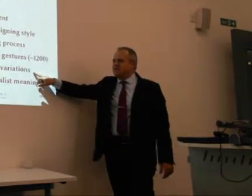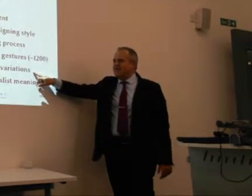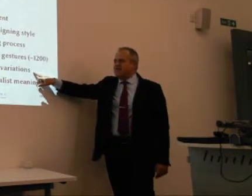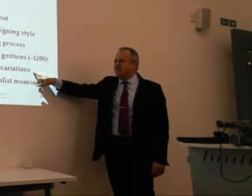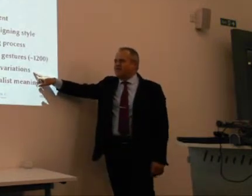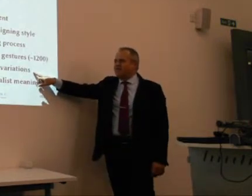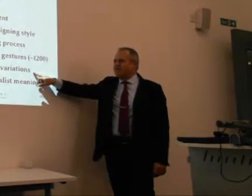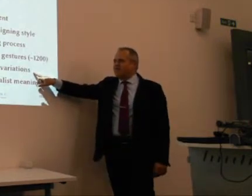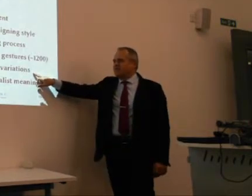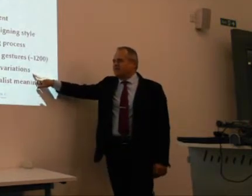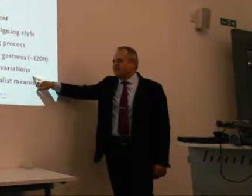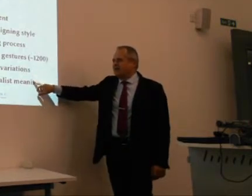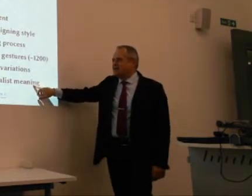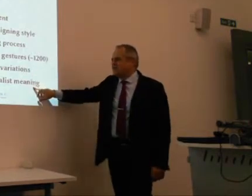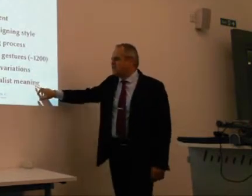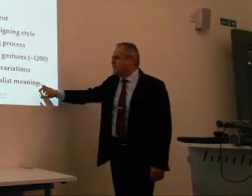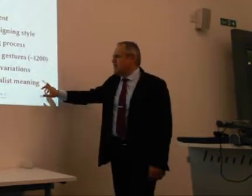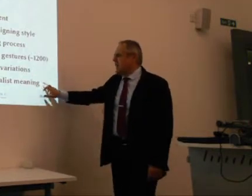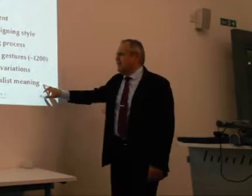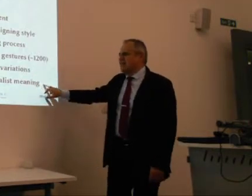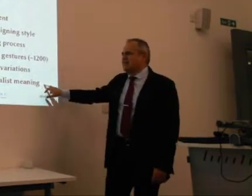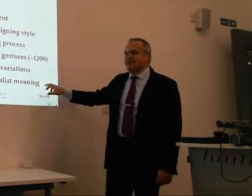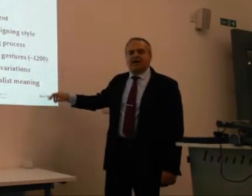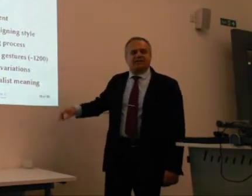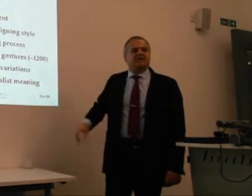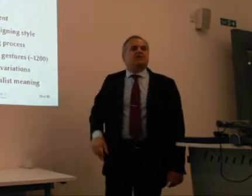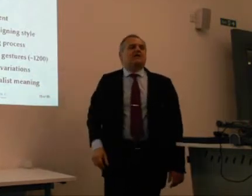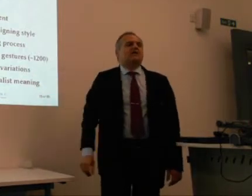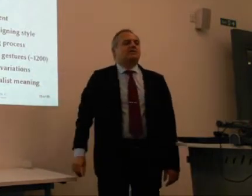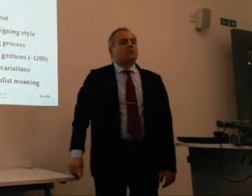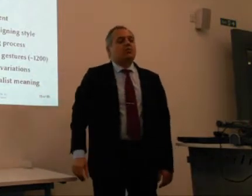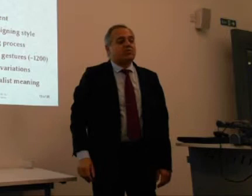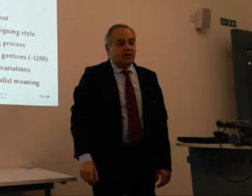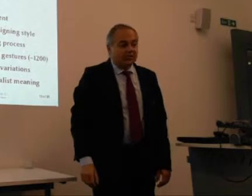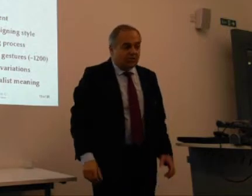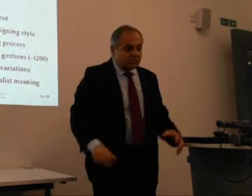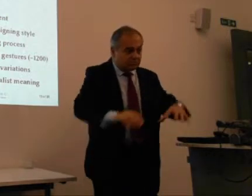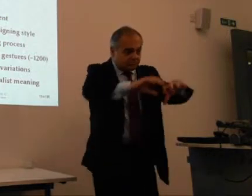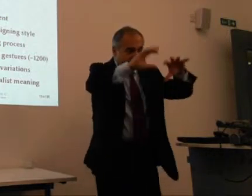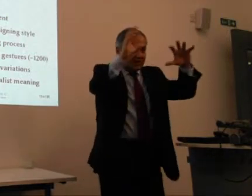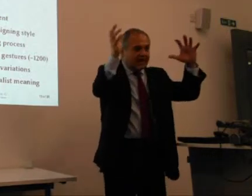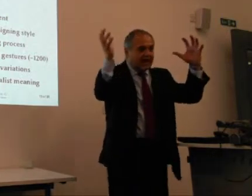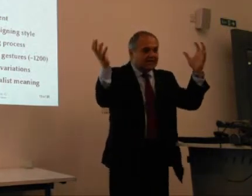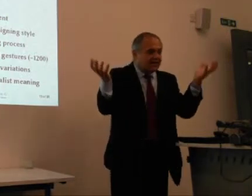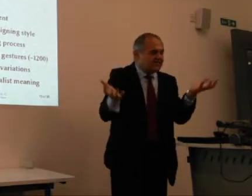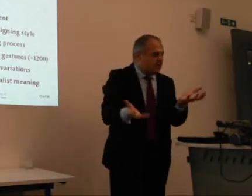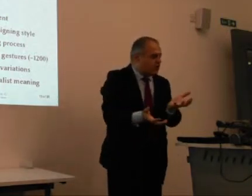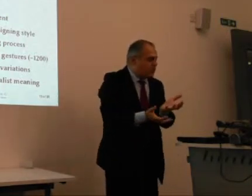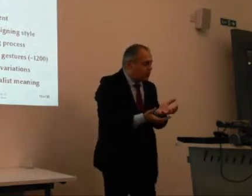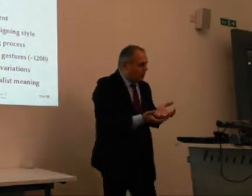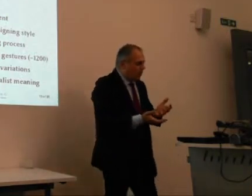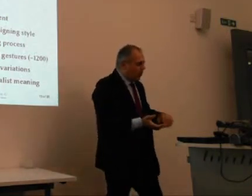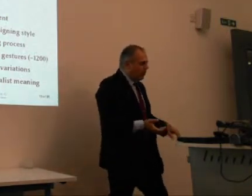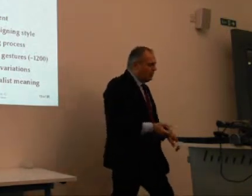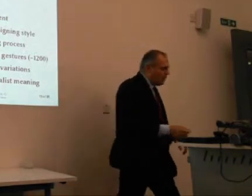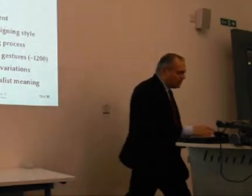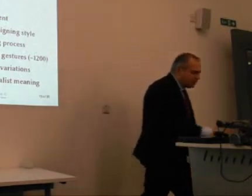sign provides regional variations and then the fact that you can add the wrong thing so there are there is a whole lot